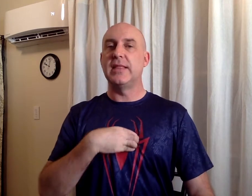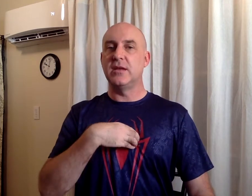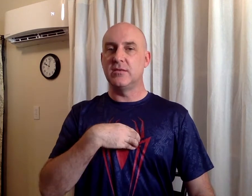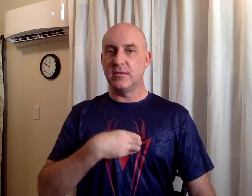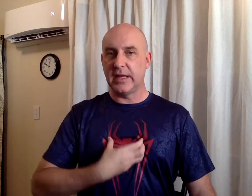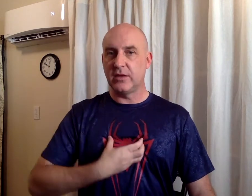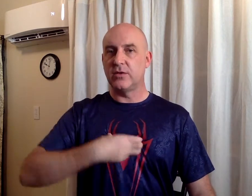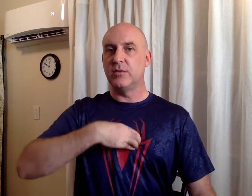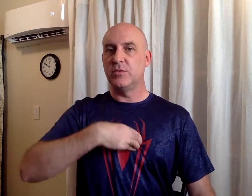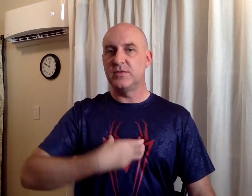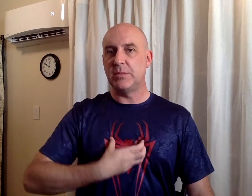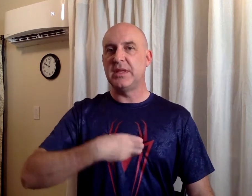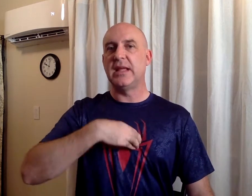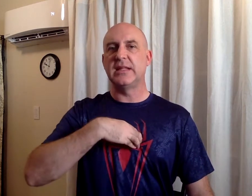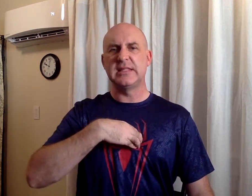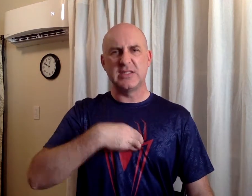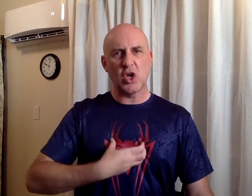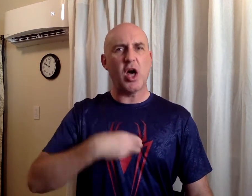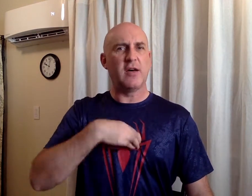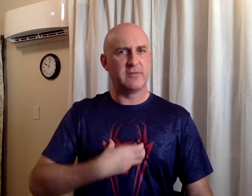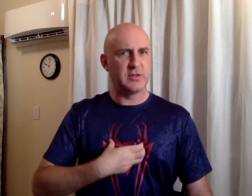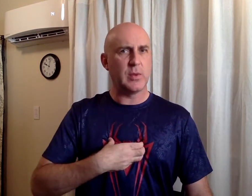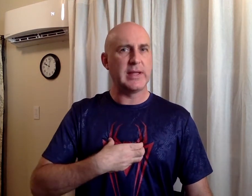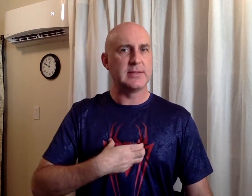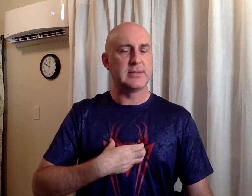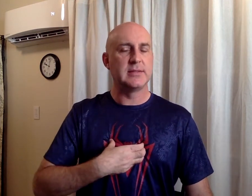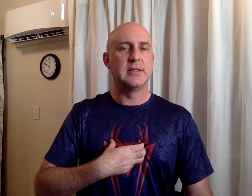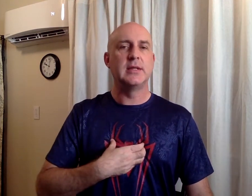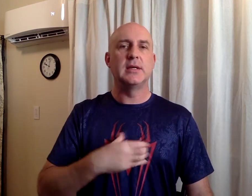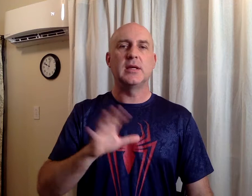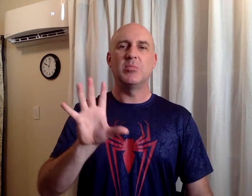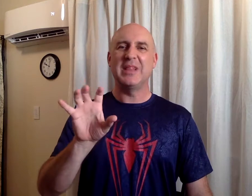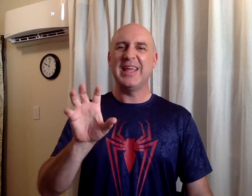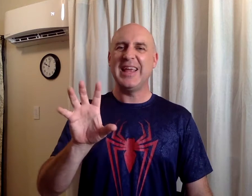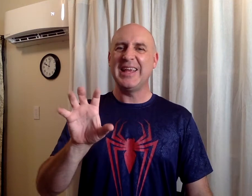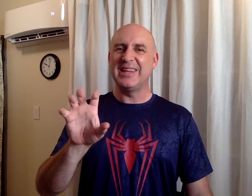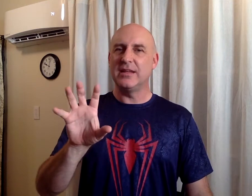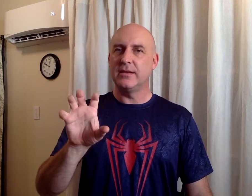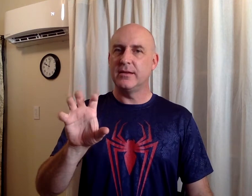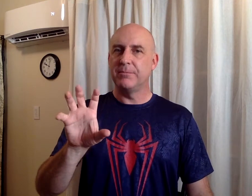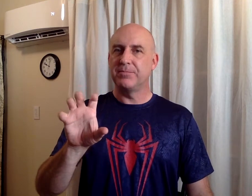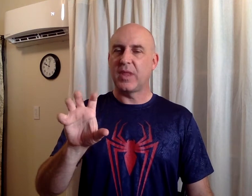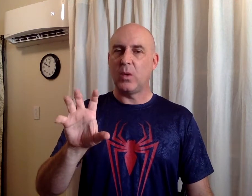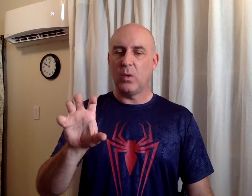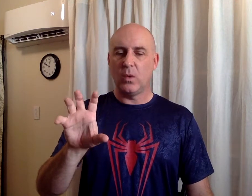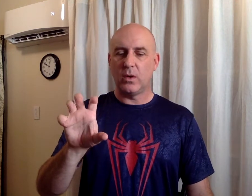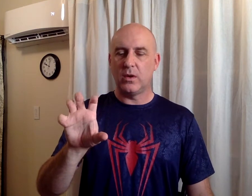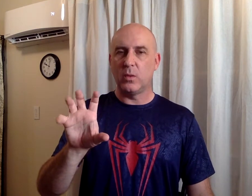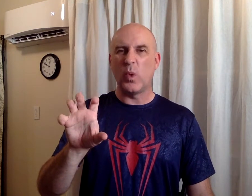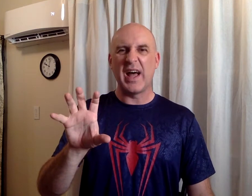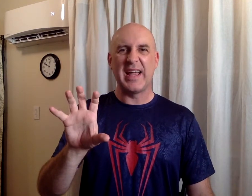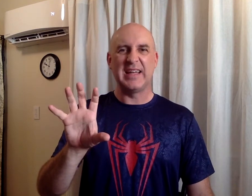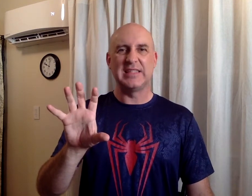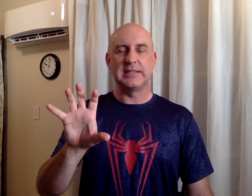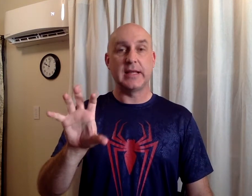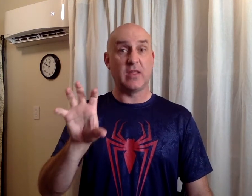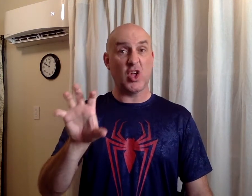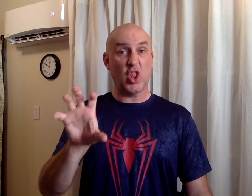then like it moves up and down like this. That's cough twice. Complain or whine is like the